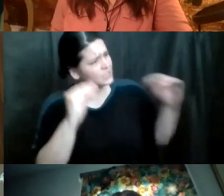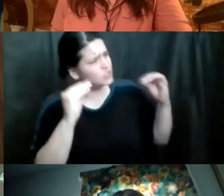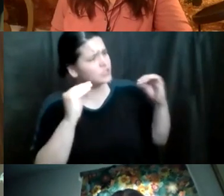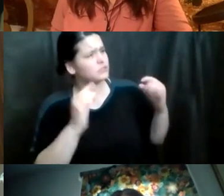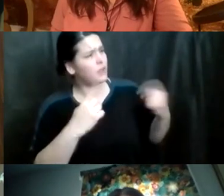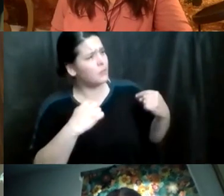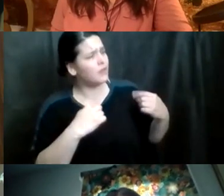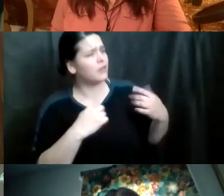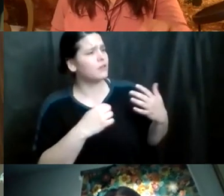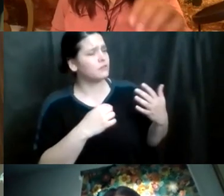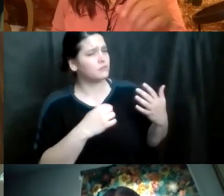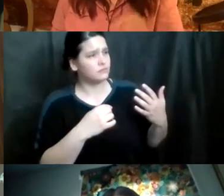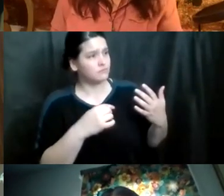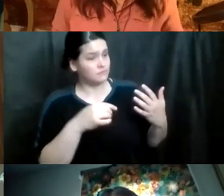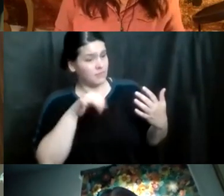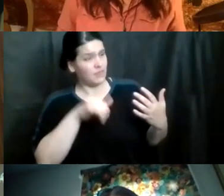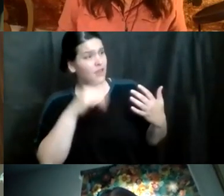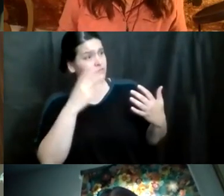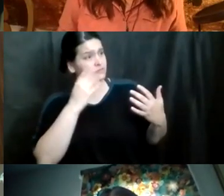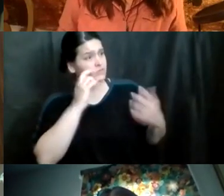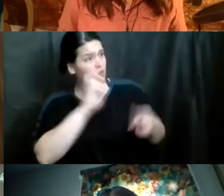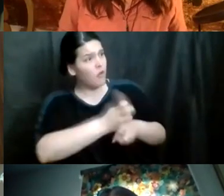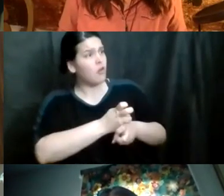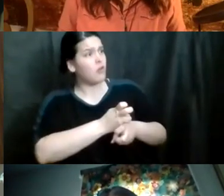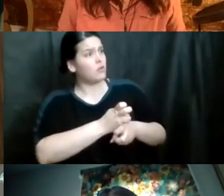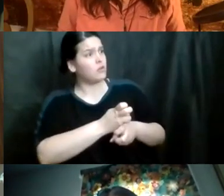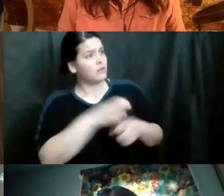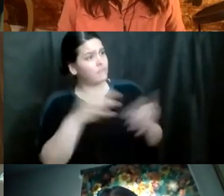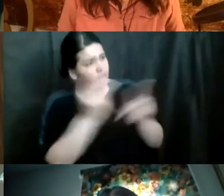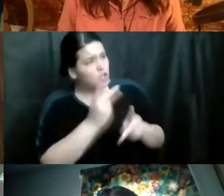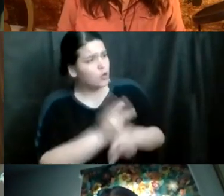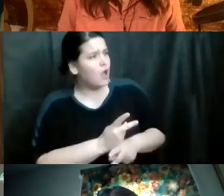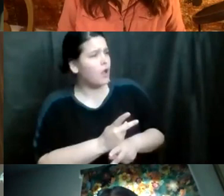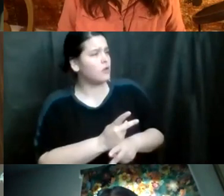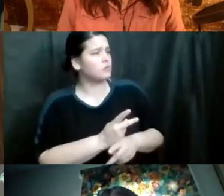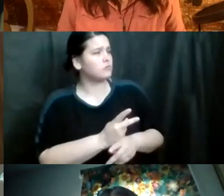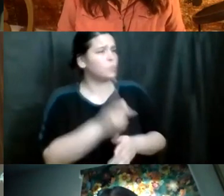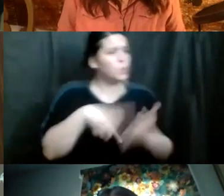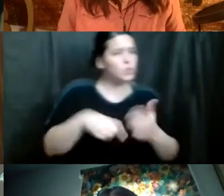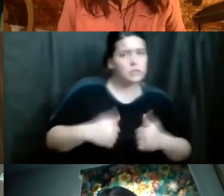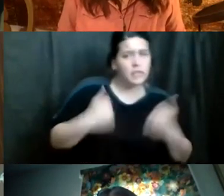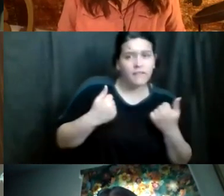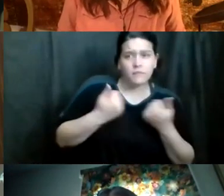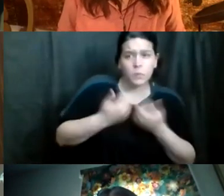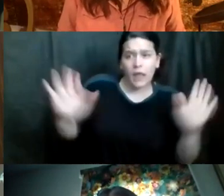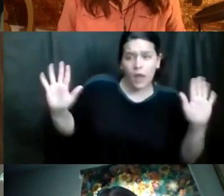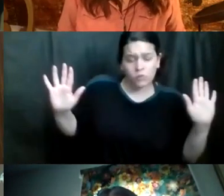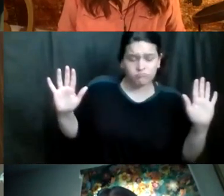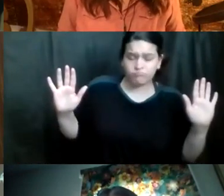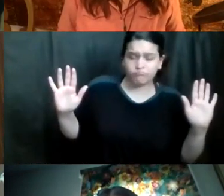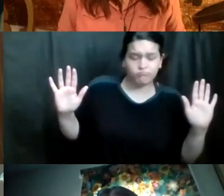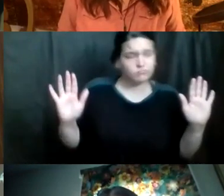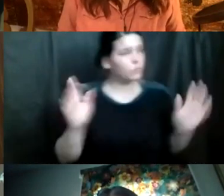hard. We're finding out what it is we can live without and what we can't. You know, and let's hold on to